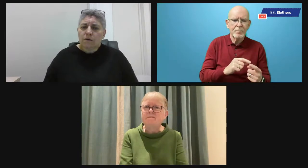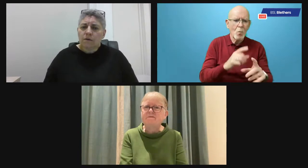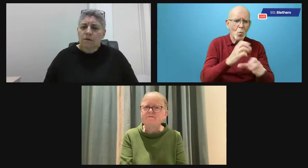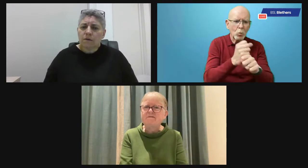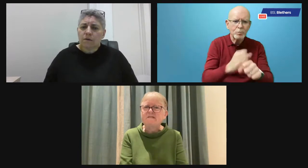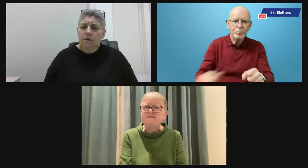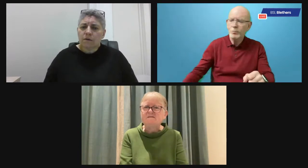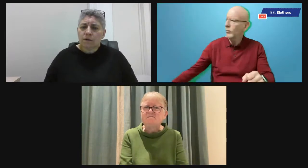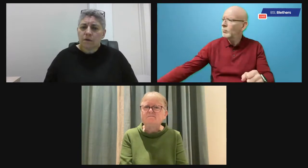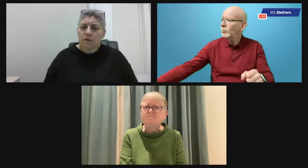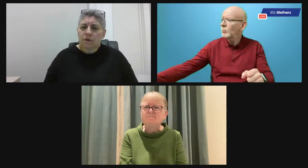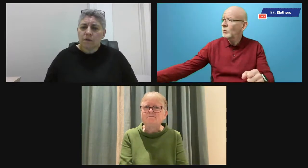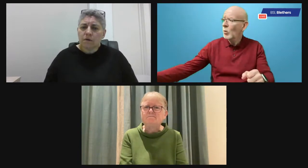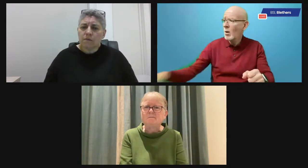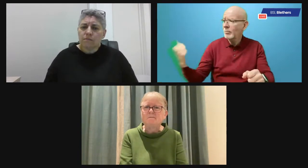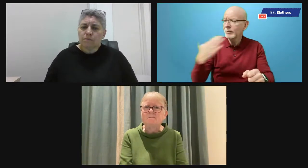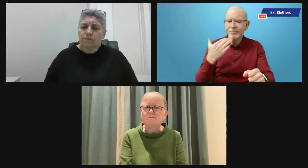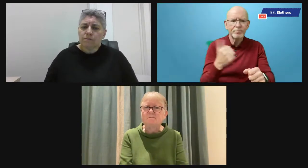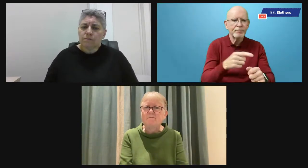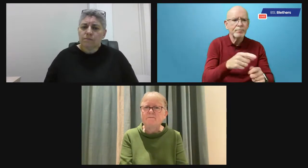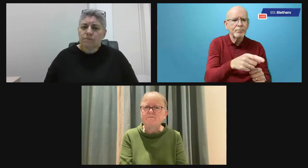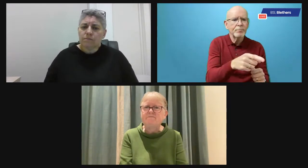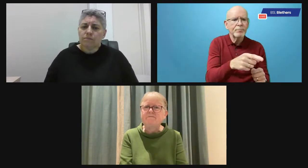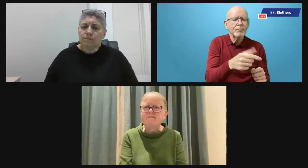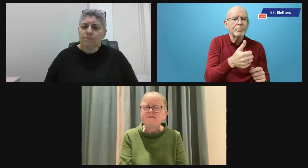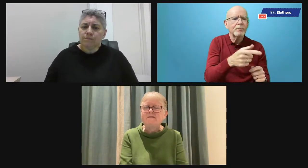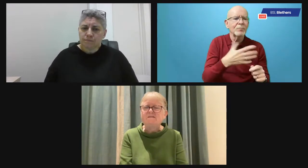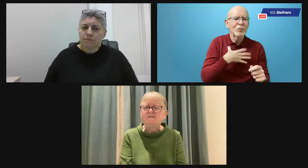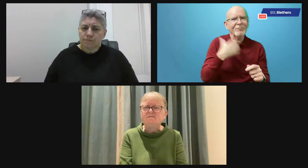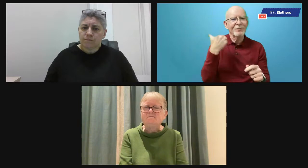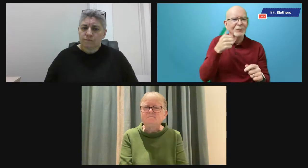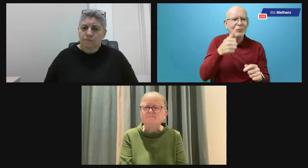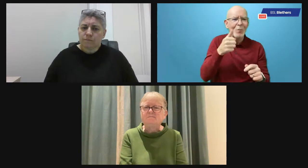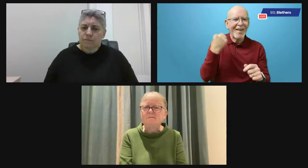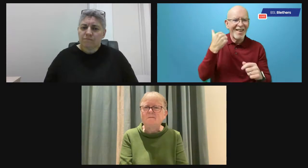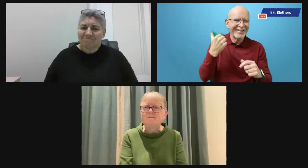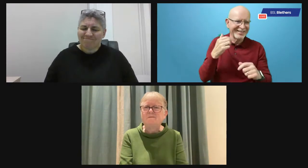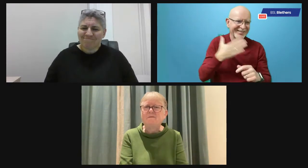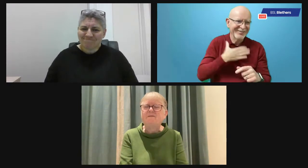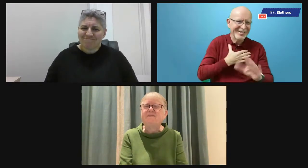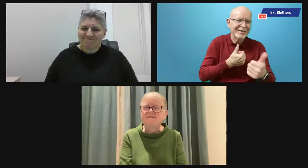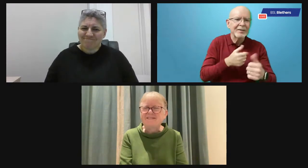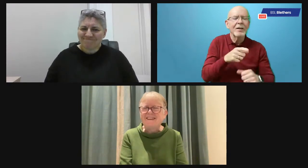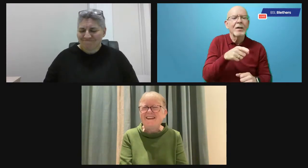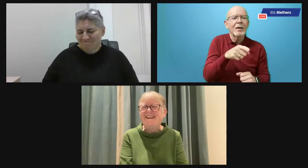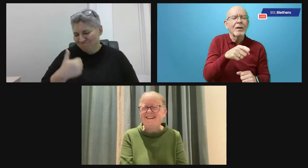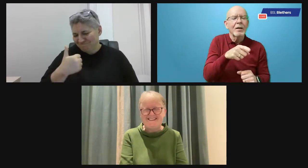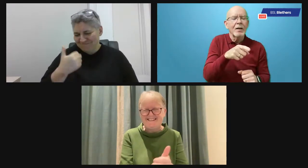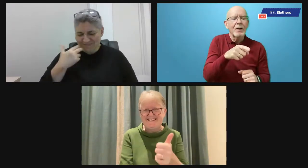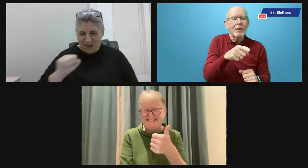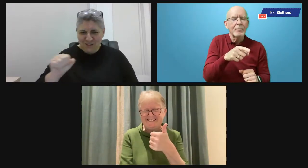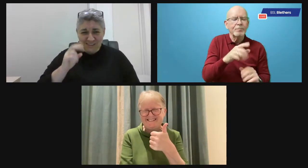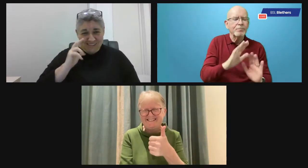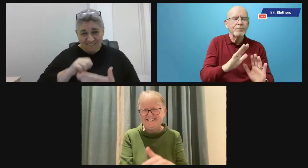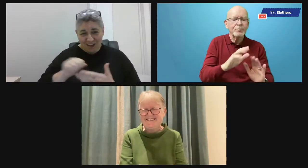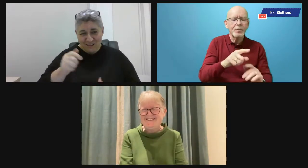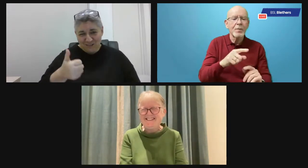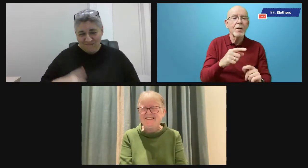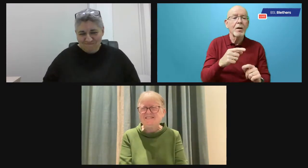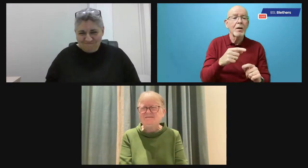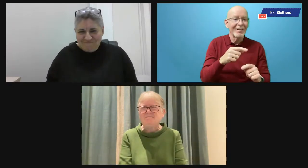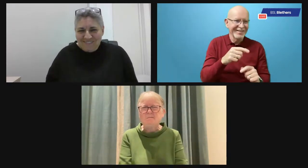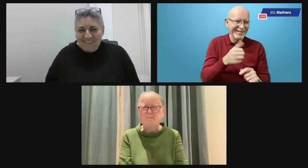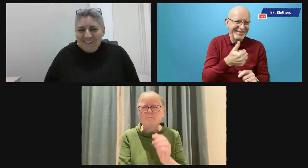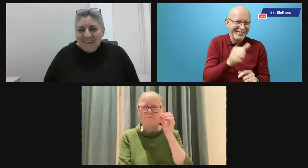Well, I agree with Emma as well. Could you just hang on a second? Right, okay. Someone's at the doorbell. Sorry.